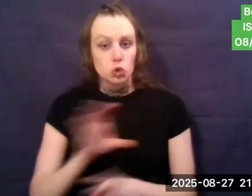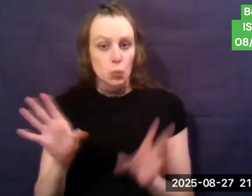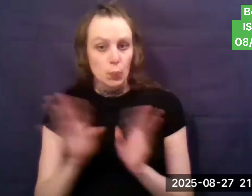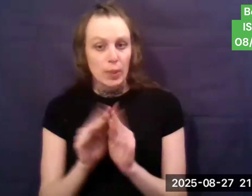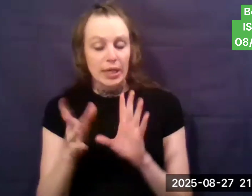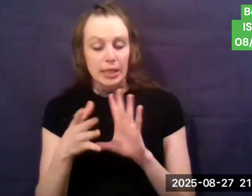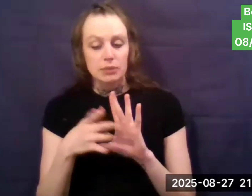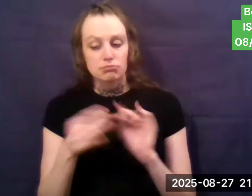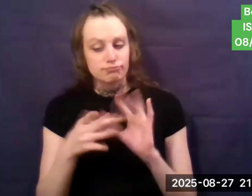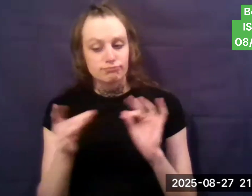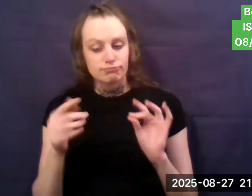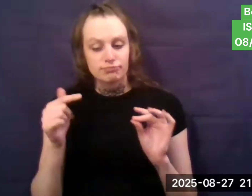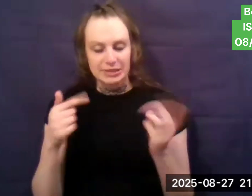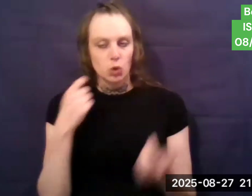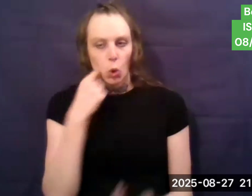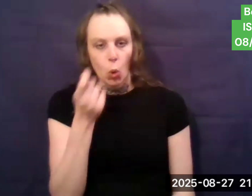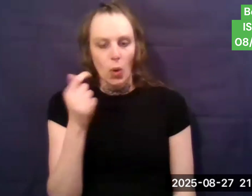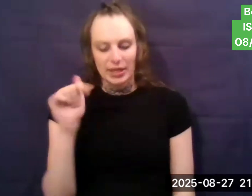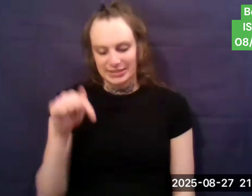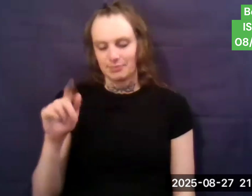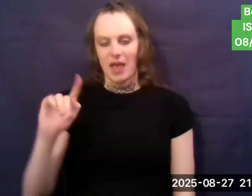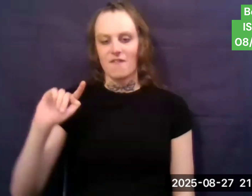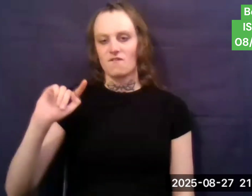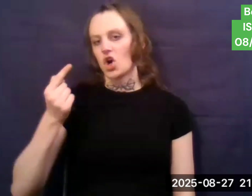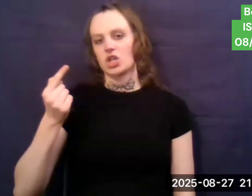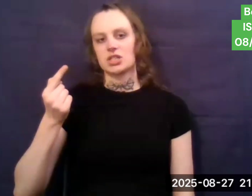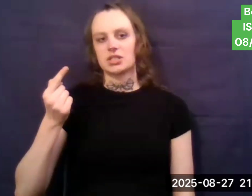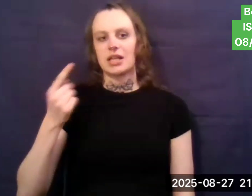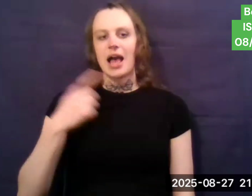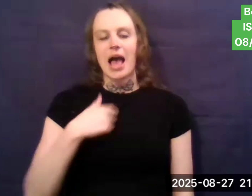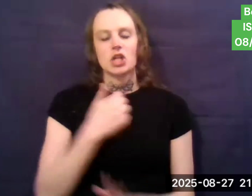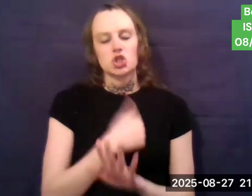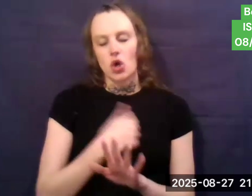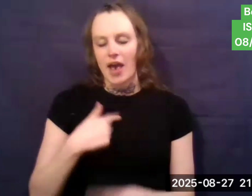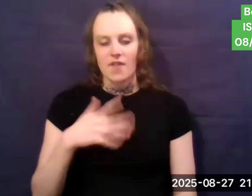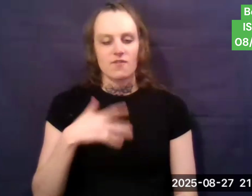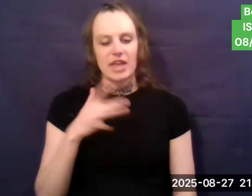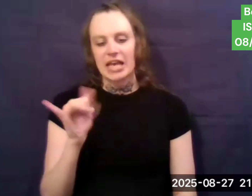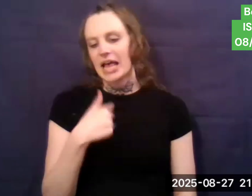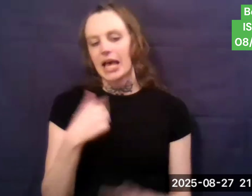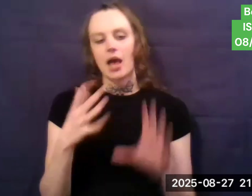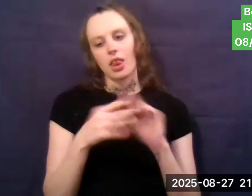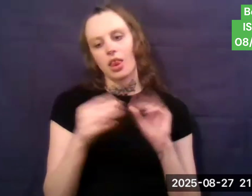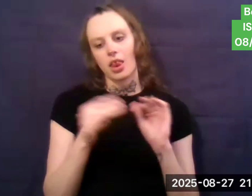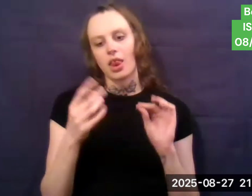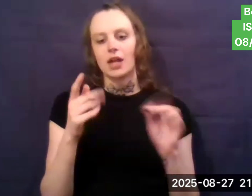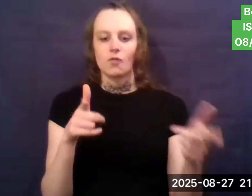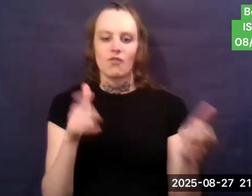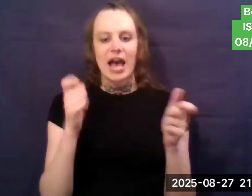done. I'm sorry, I feel like I'm speaking way too fast for the ASL interpreter. She's probably like, what